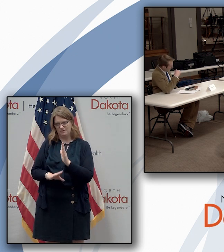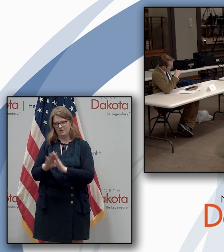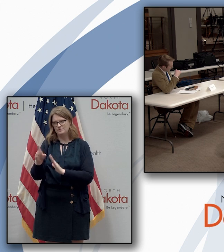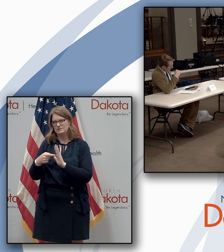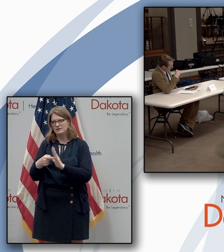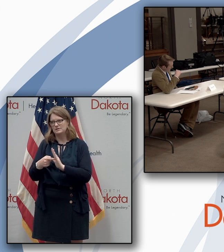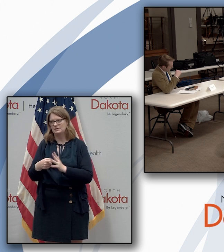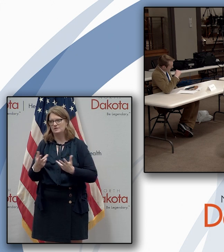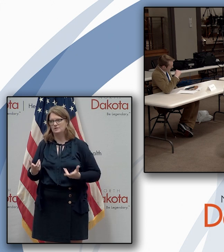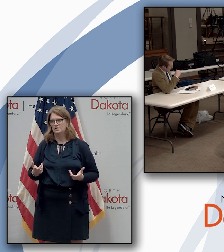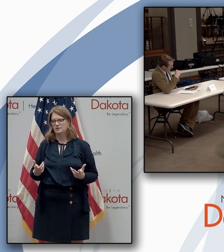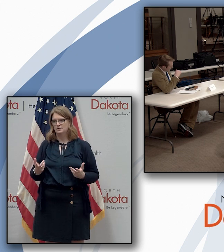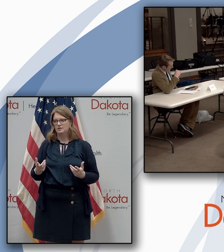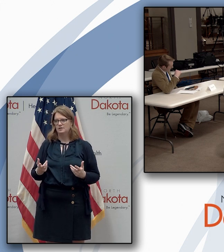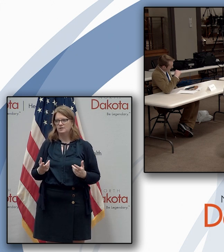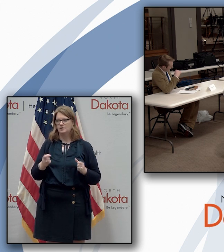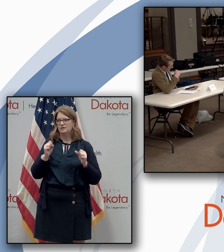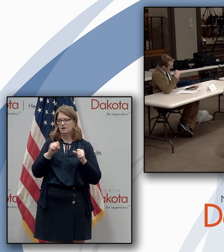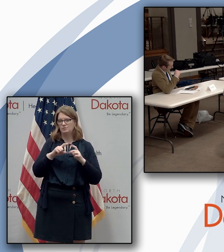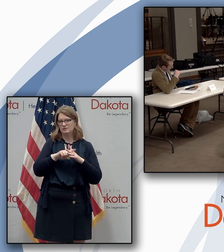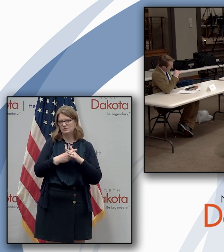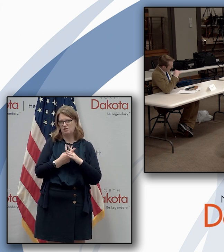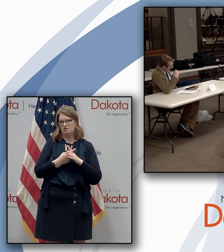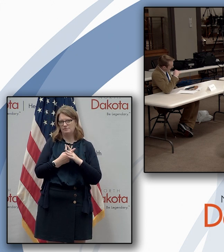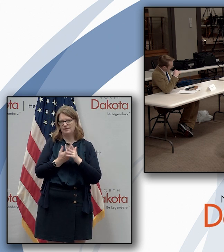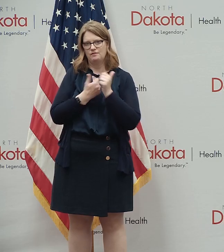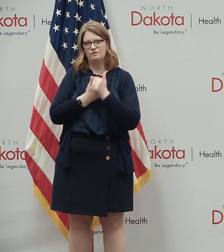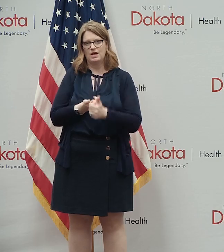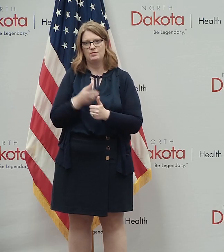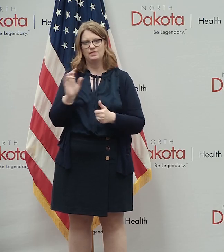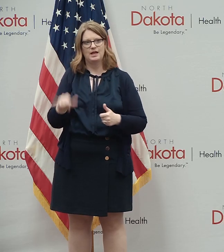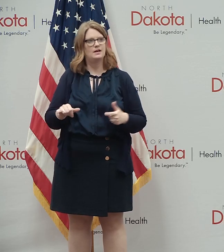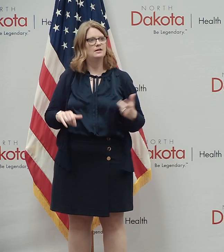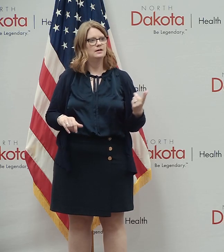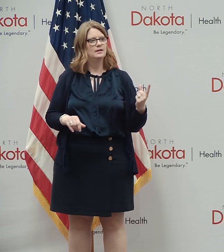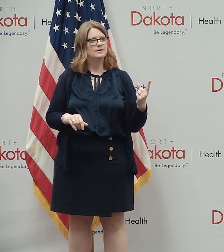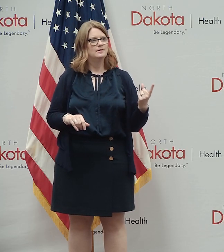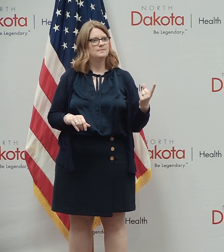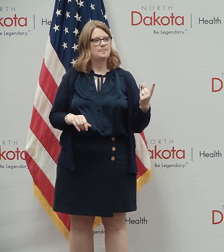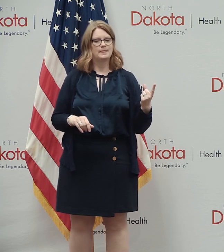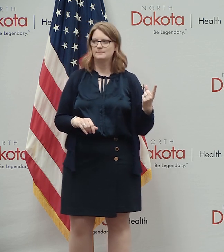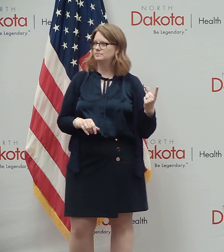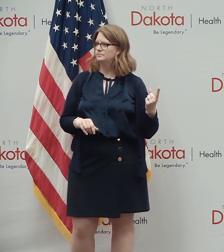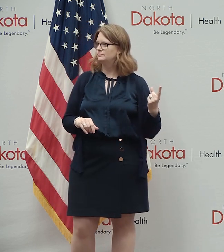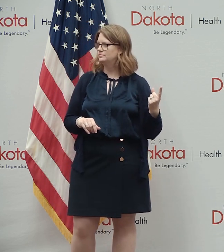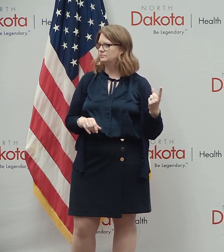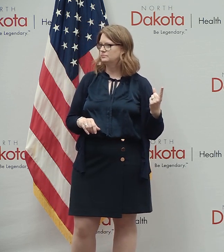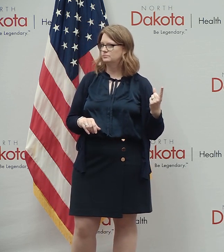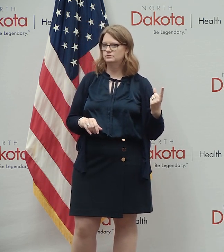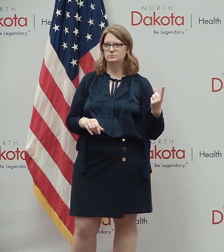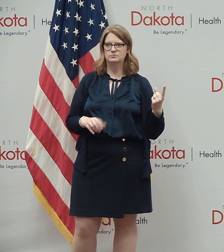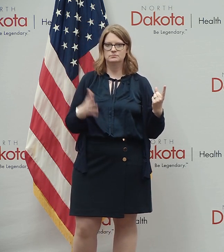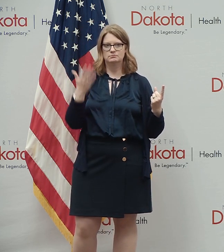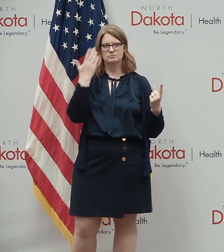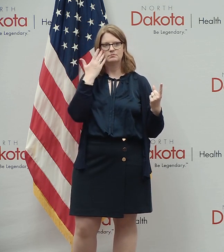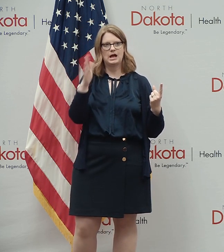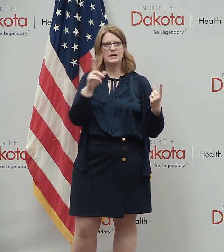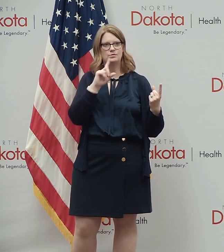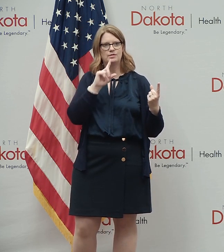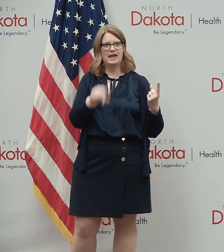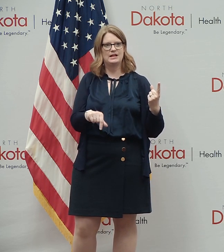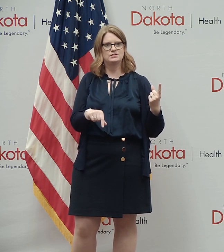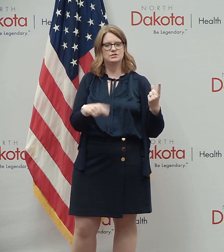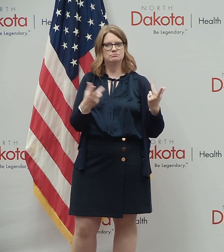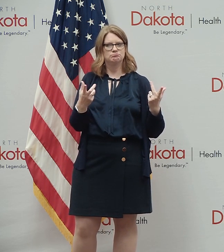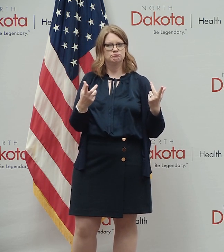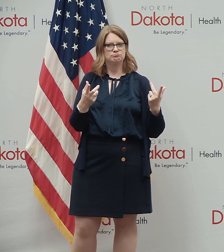that's not a statistic we're keeping, could we begin tracking that? I don't know the answer to that question, Gene, if